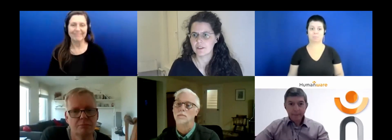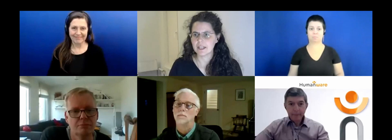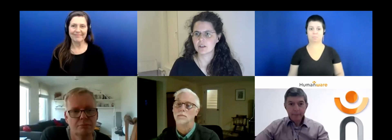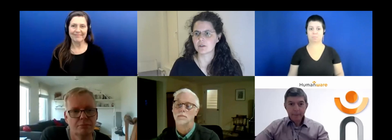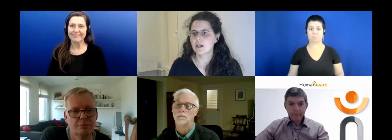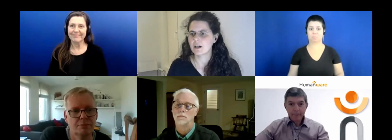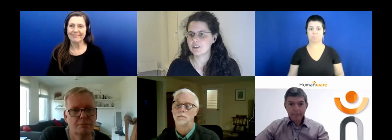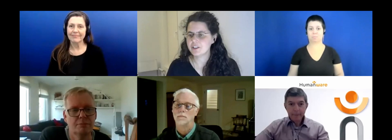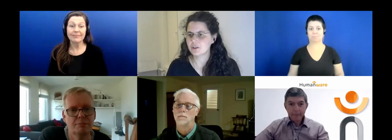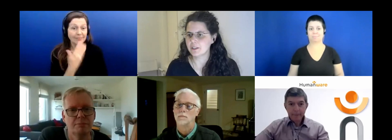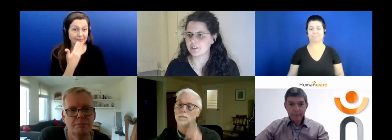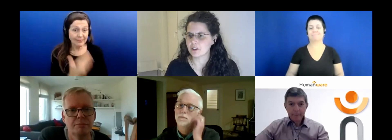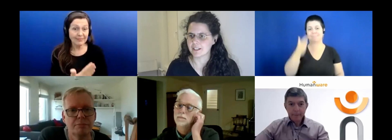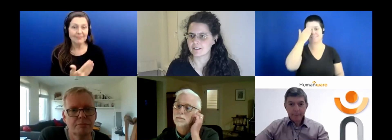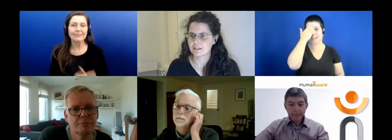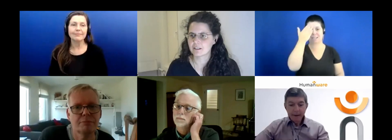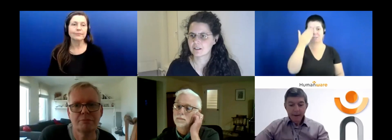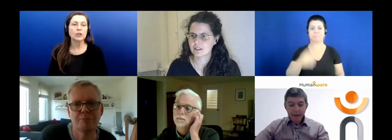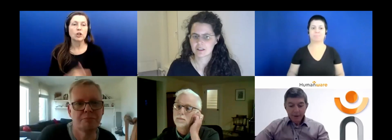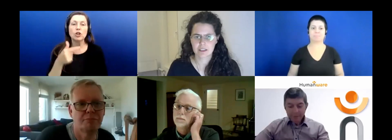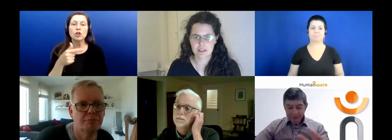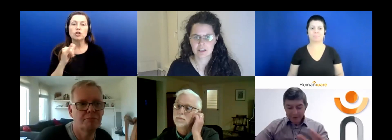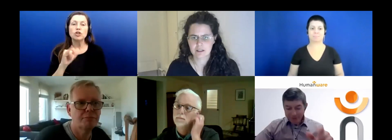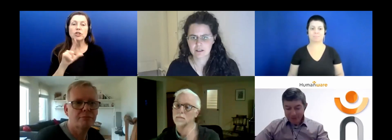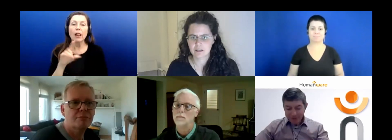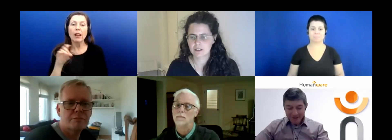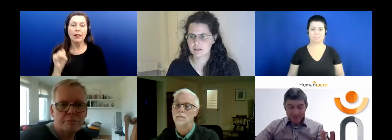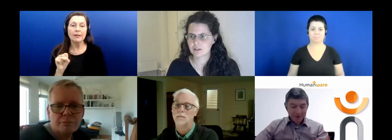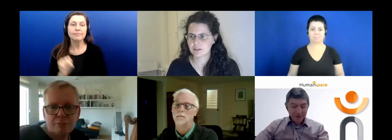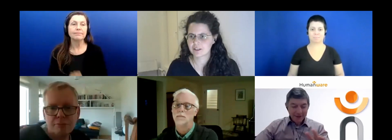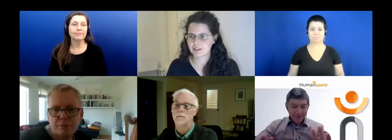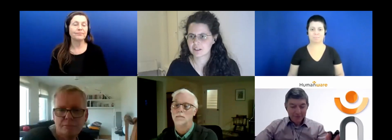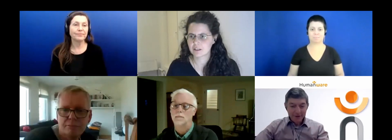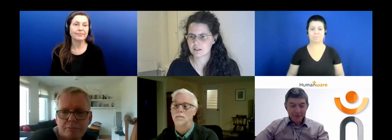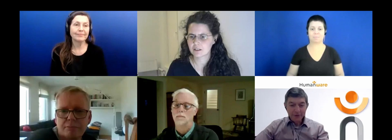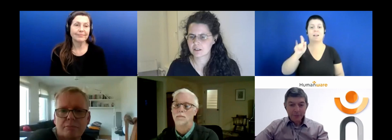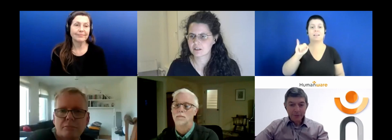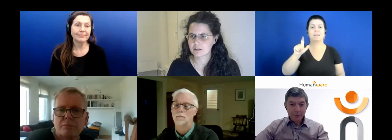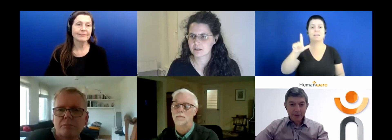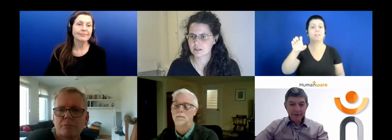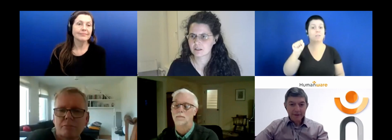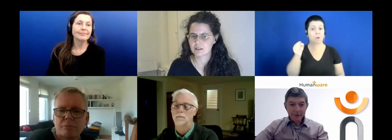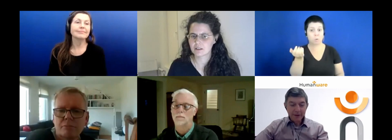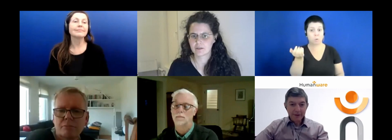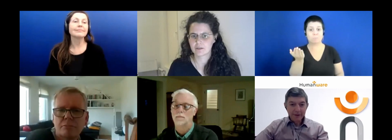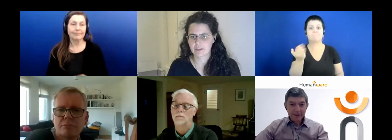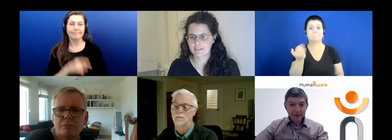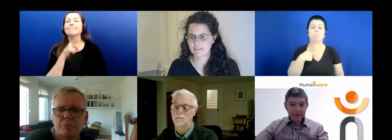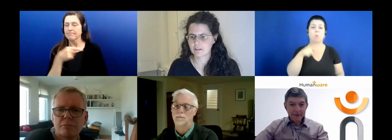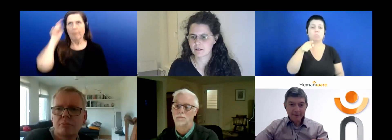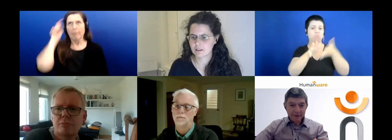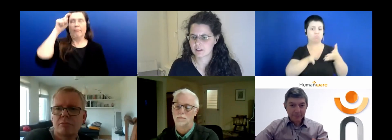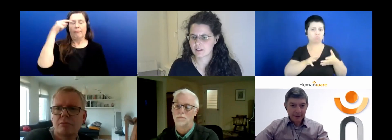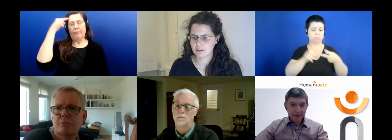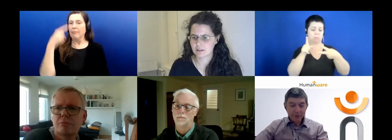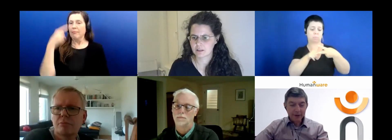Thank you. Gilles, please go ahead. So, those things make me think of two important points that we have not